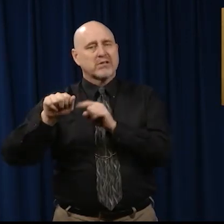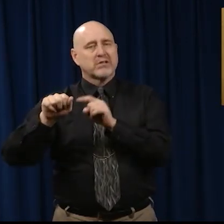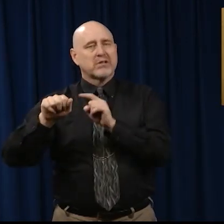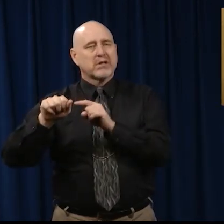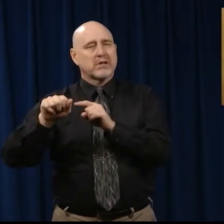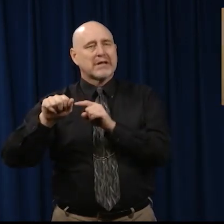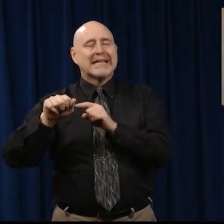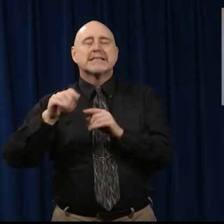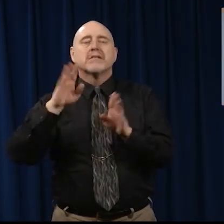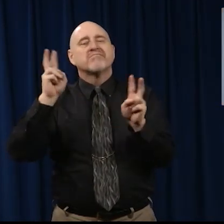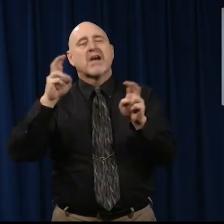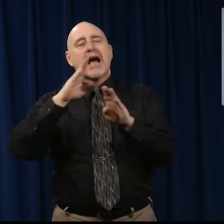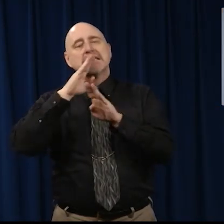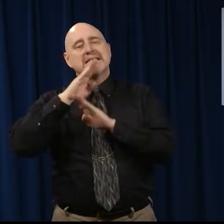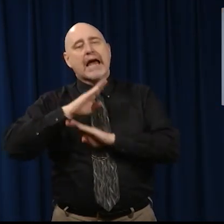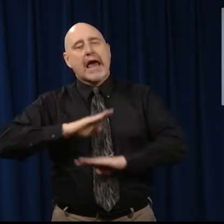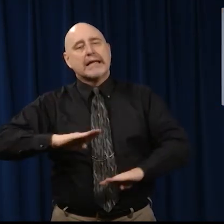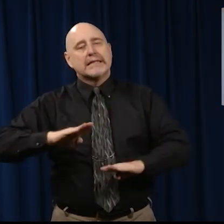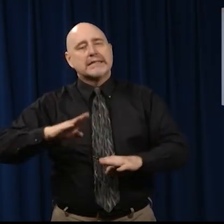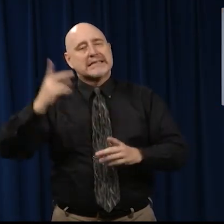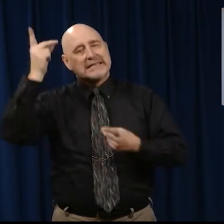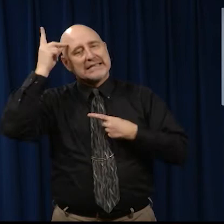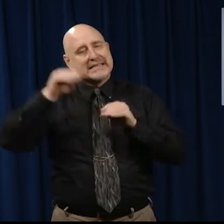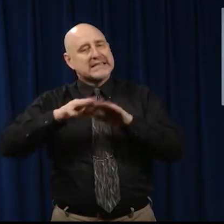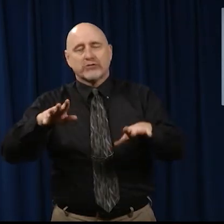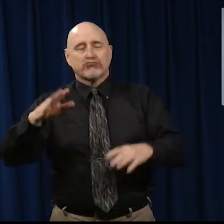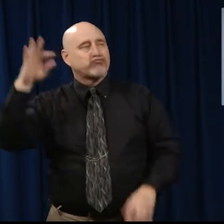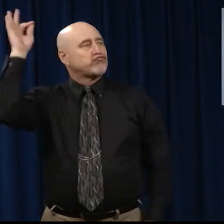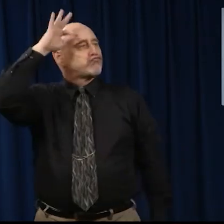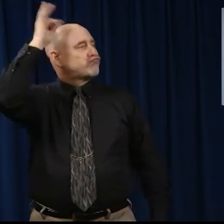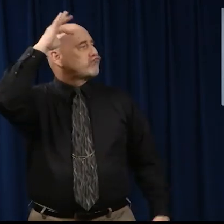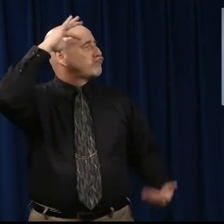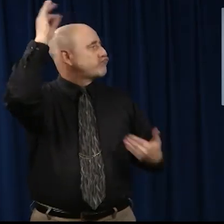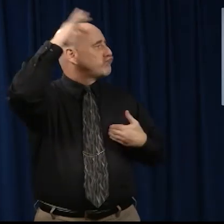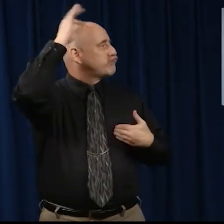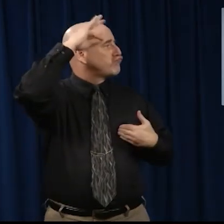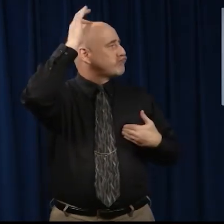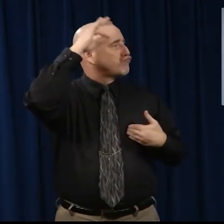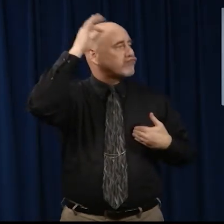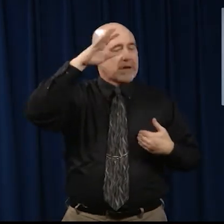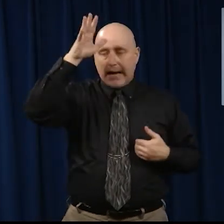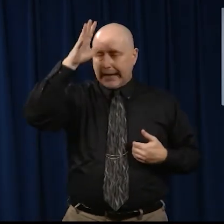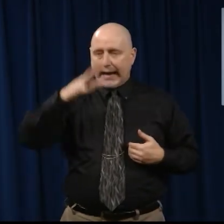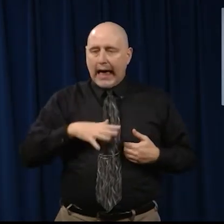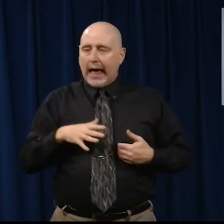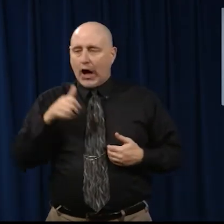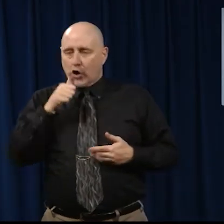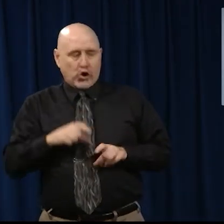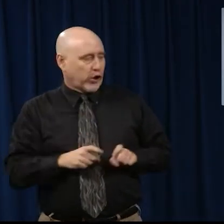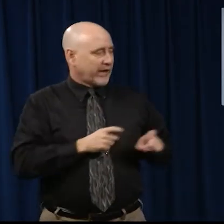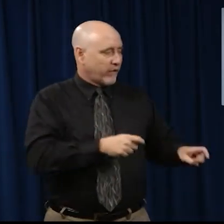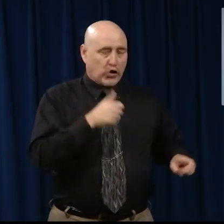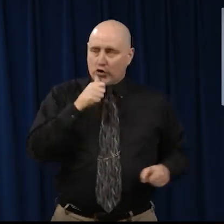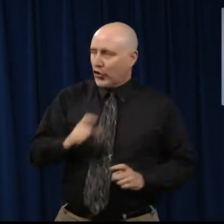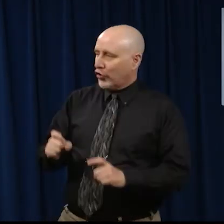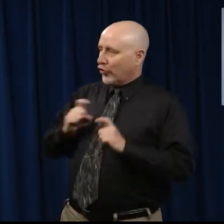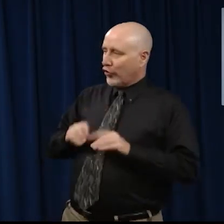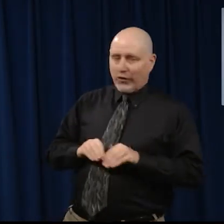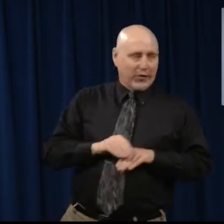Many times it's a silent sexually transmitted disease. You won't even know that you have any symptoms. A guy will pass it to a girl will pass it to